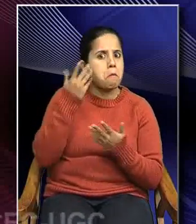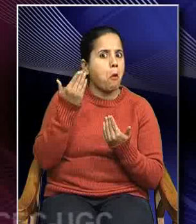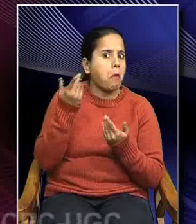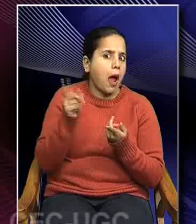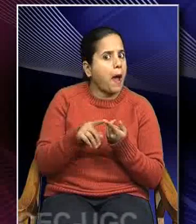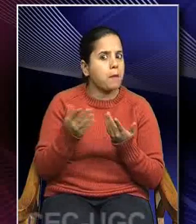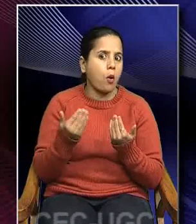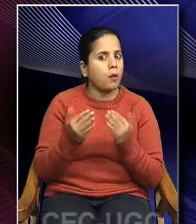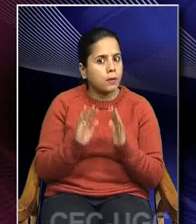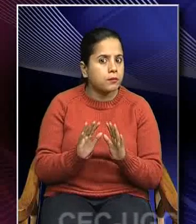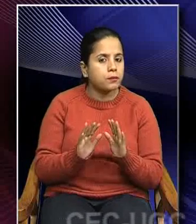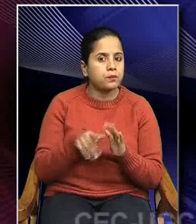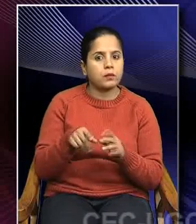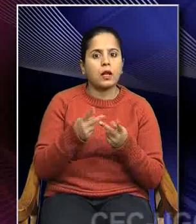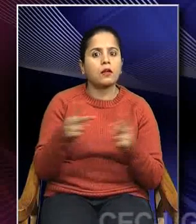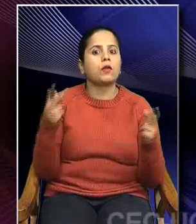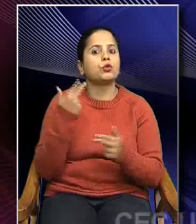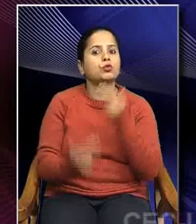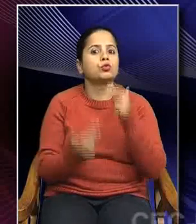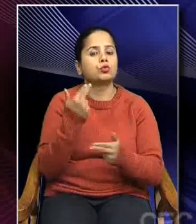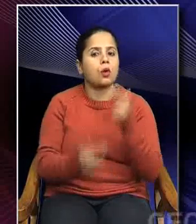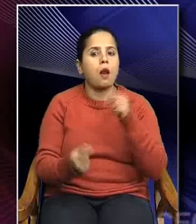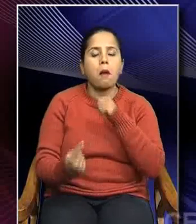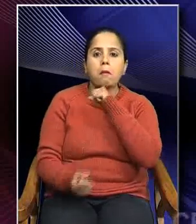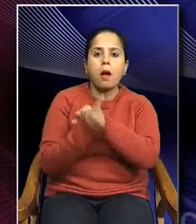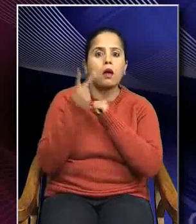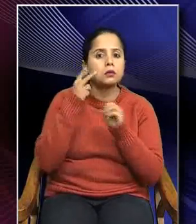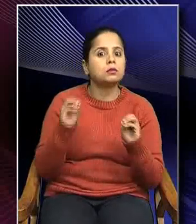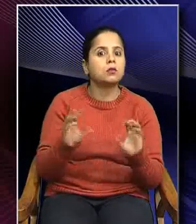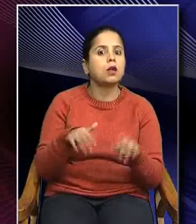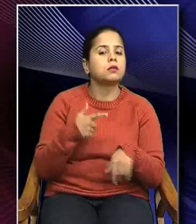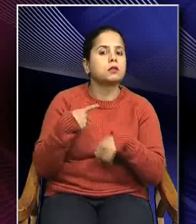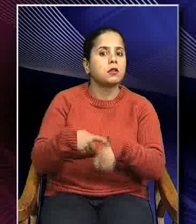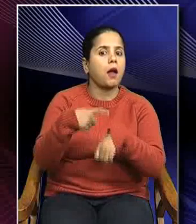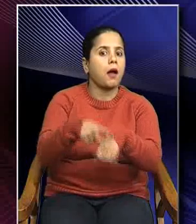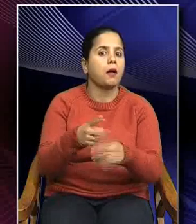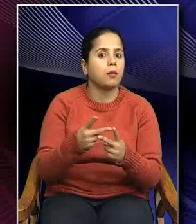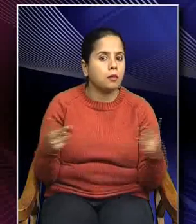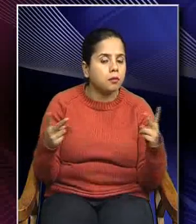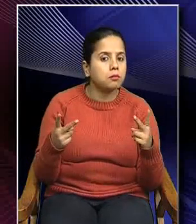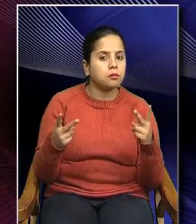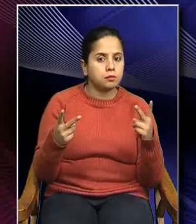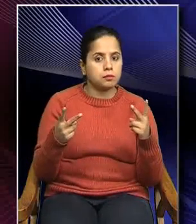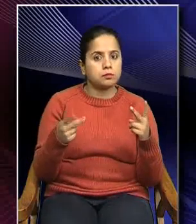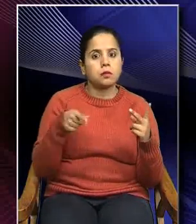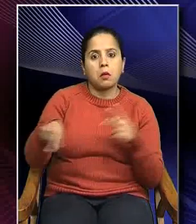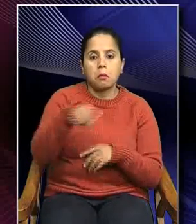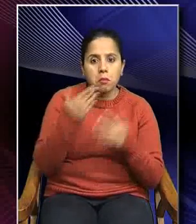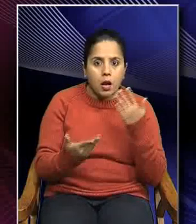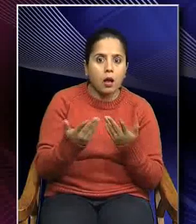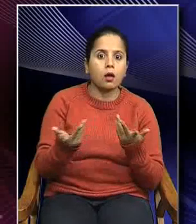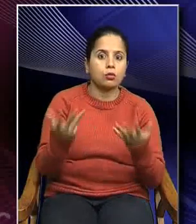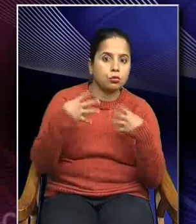way different stories would have emerged at different points of time, the way it would have assimilated